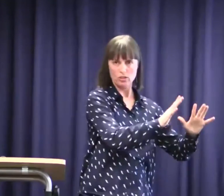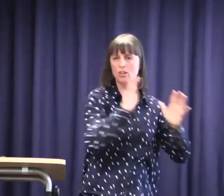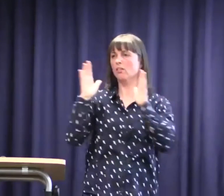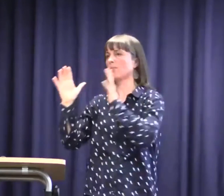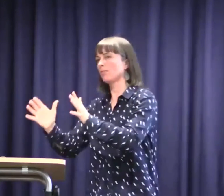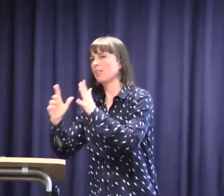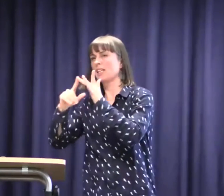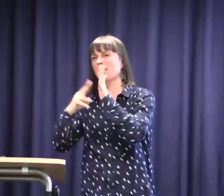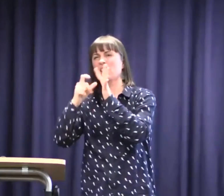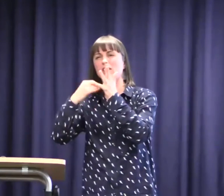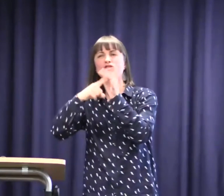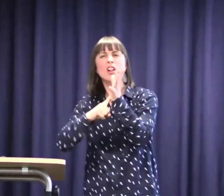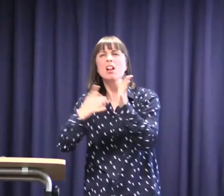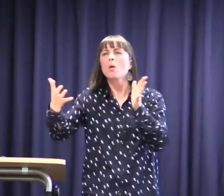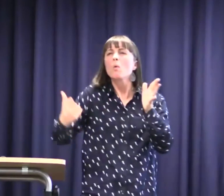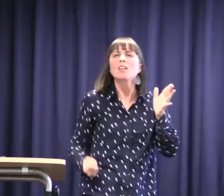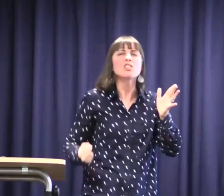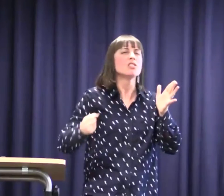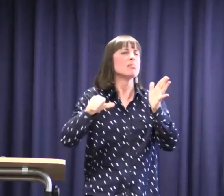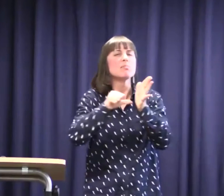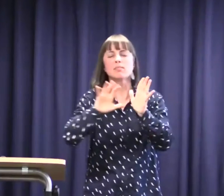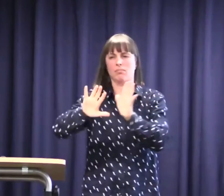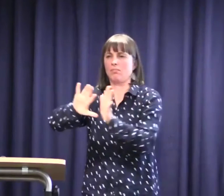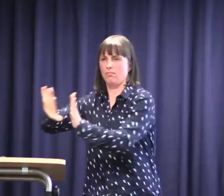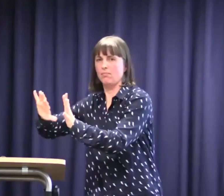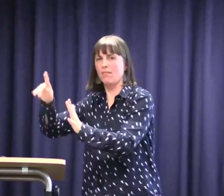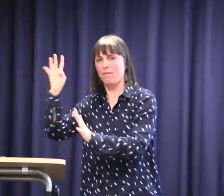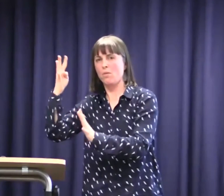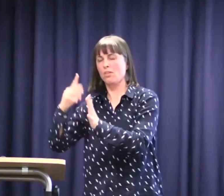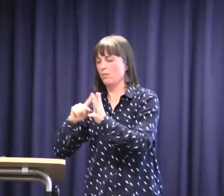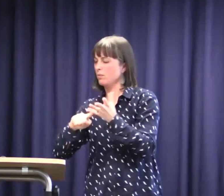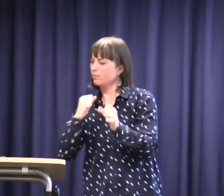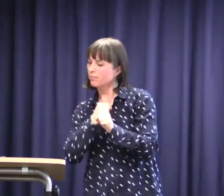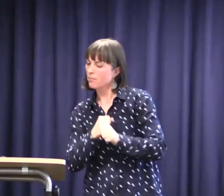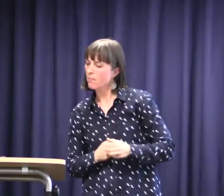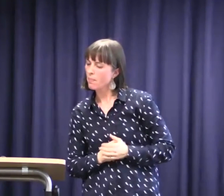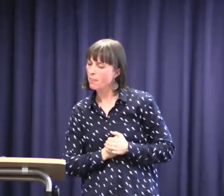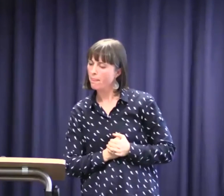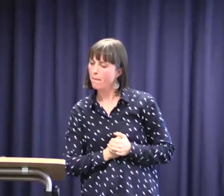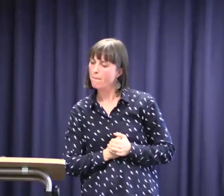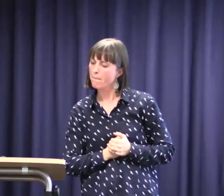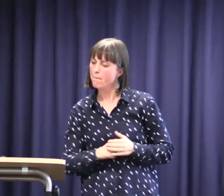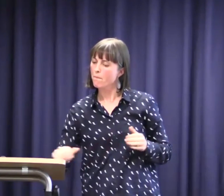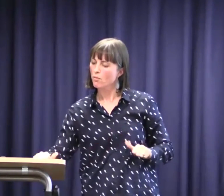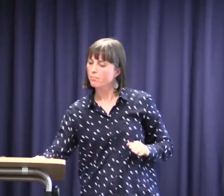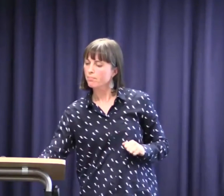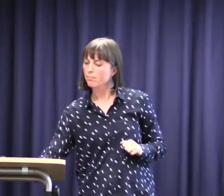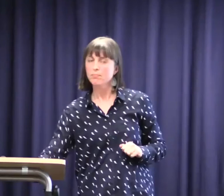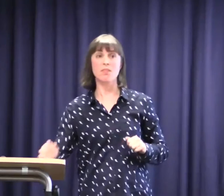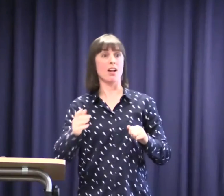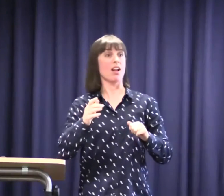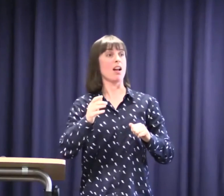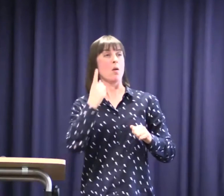separate issues. Tonight is just to disseminate information. Industrial issues are saved for the 4th of